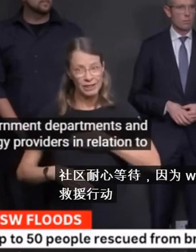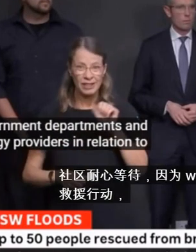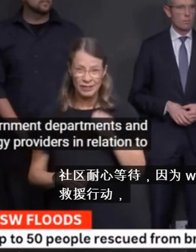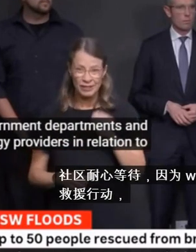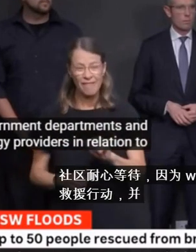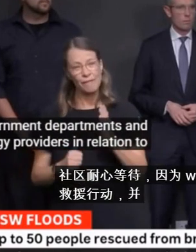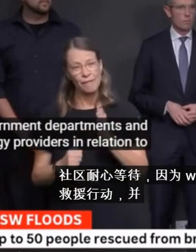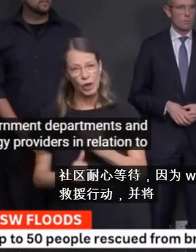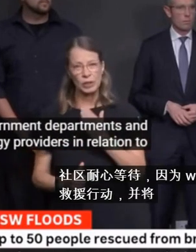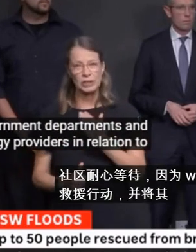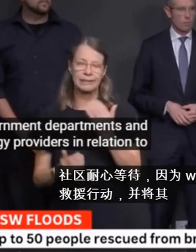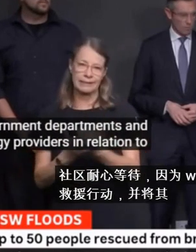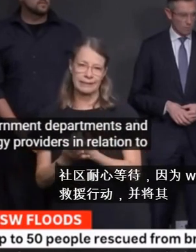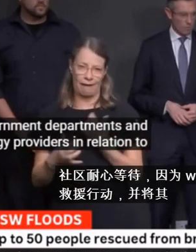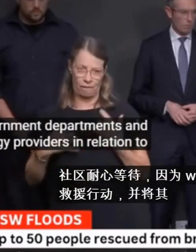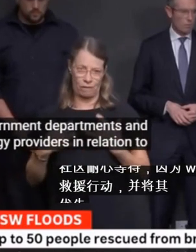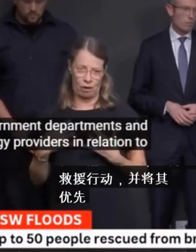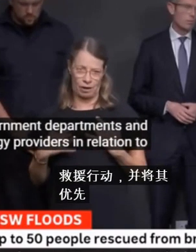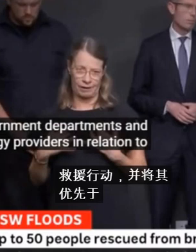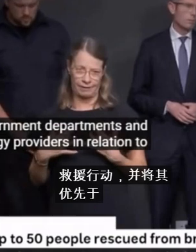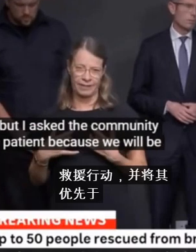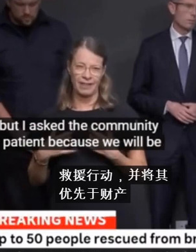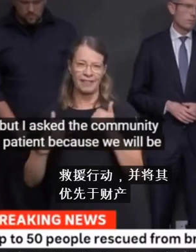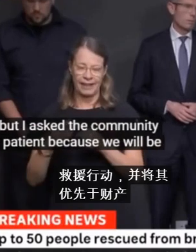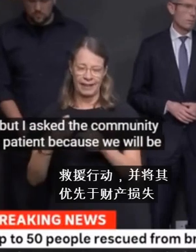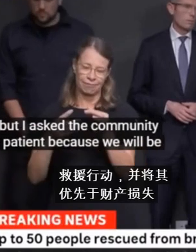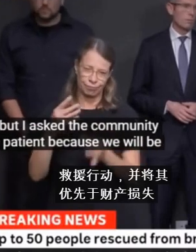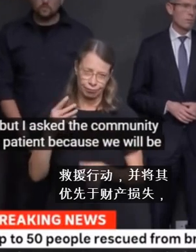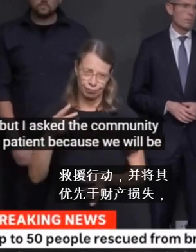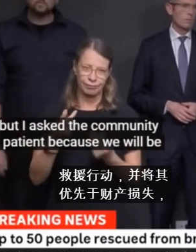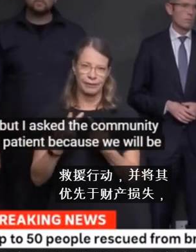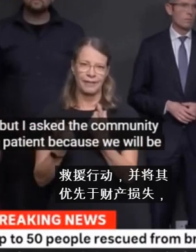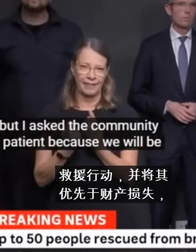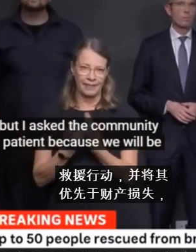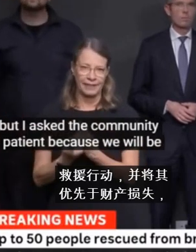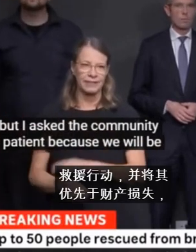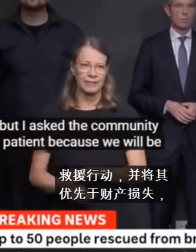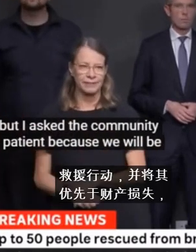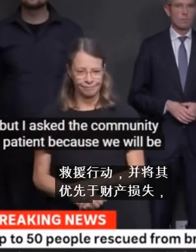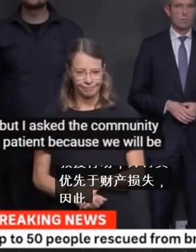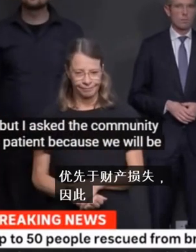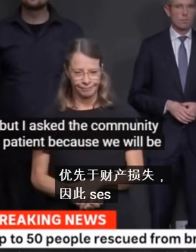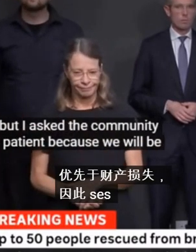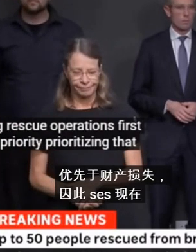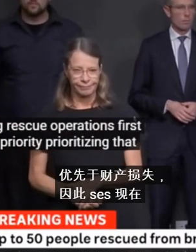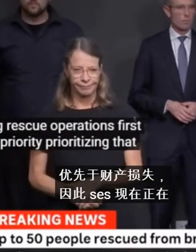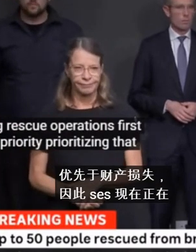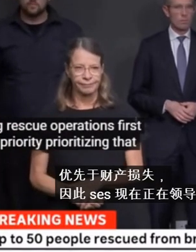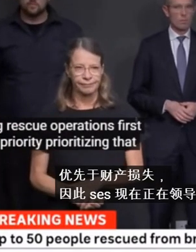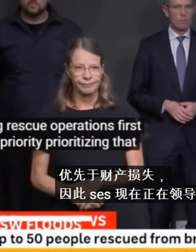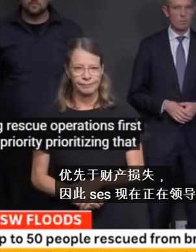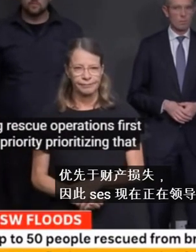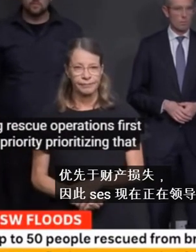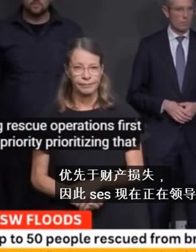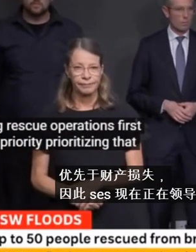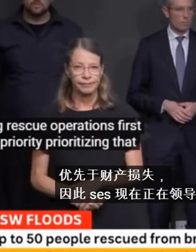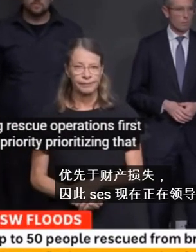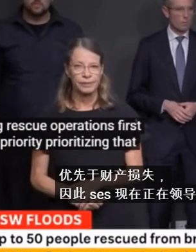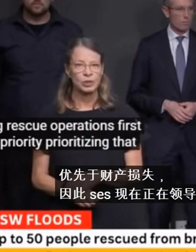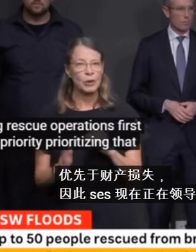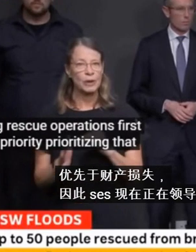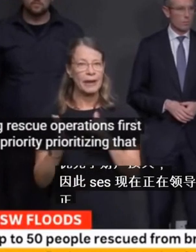rescue operations first and prioritising that over property damage. So the SES are now